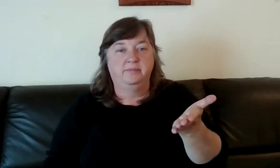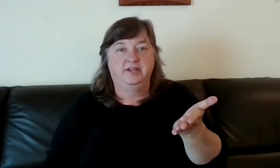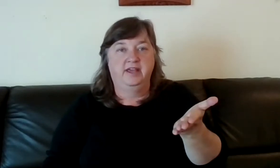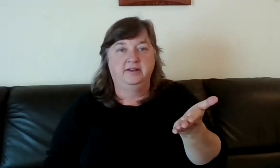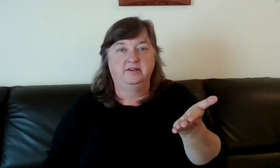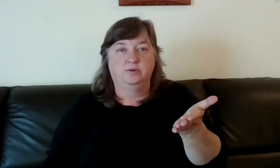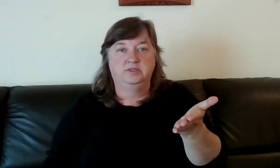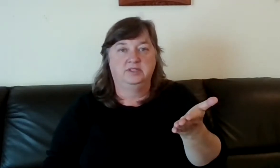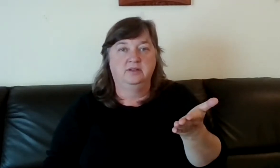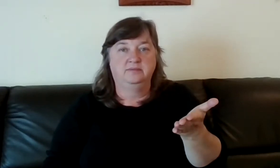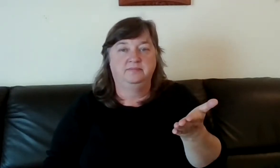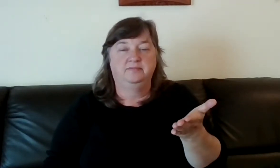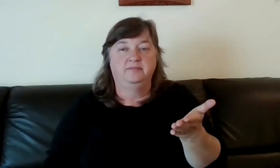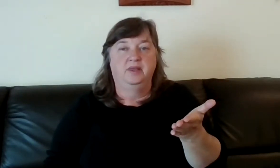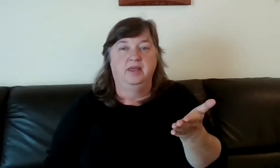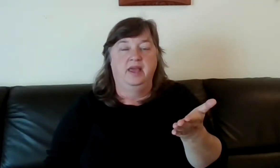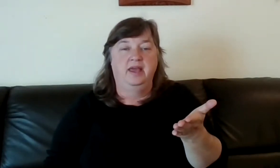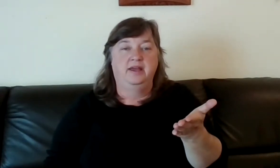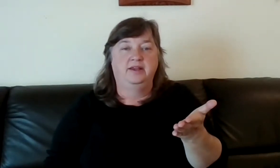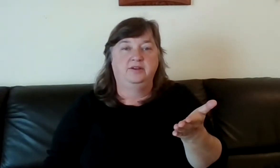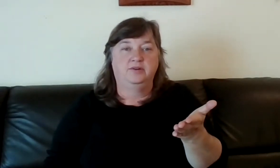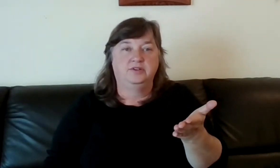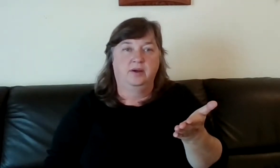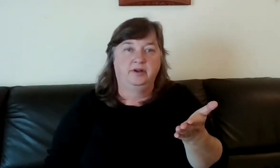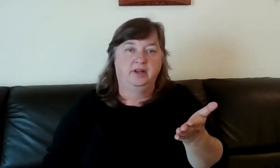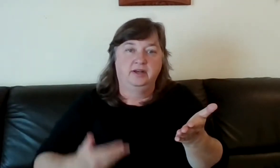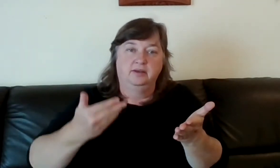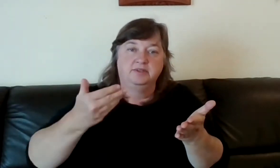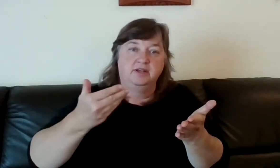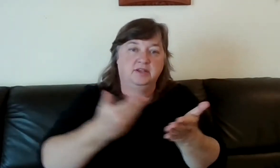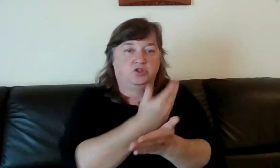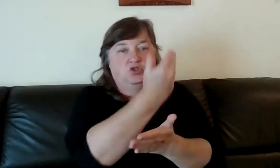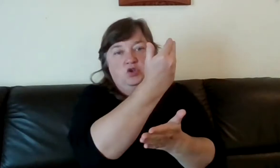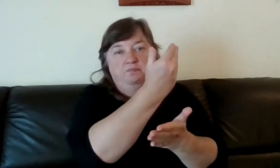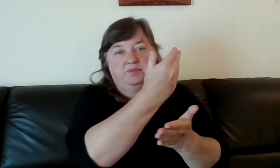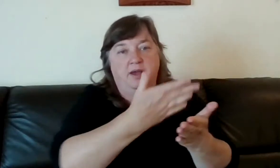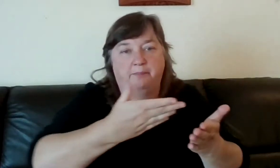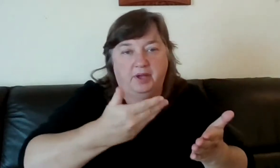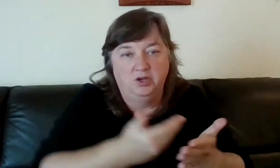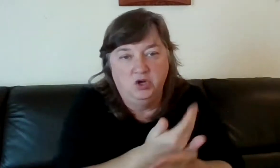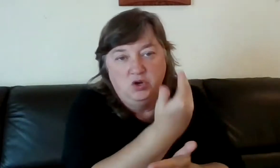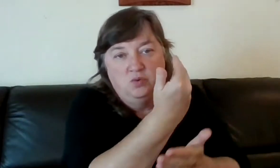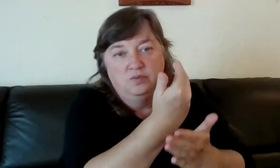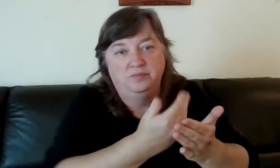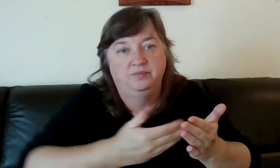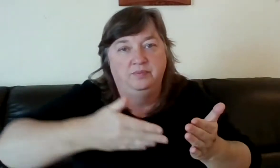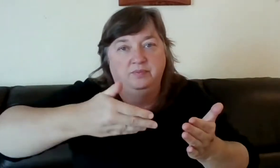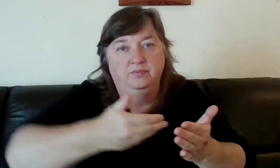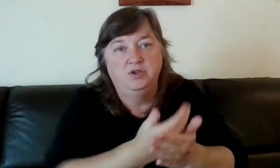Non-dominant hand, hold still. And your dominant hand comes in and scoops up. New,